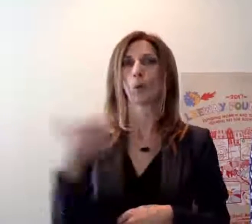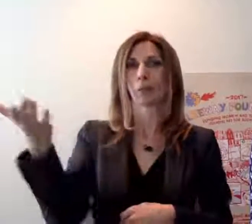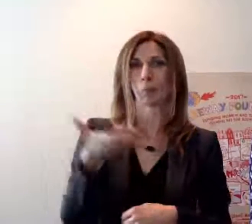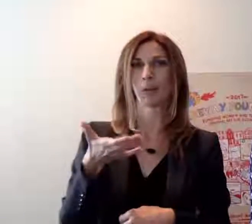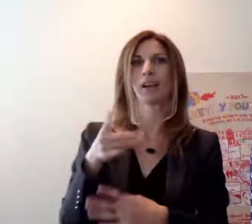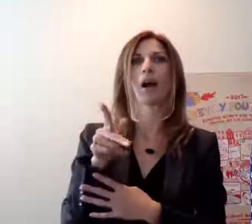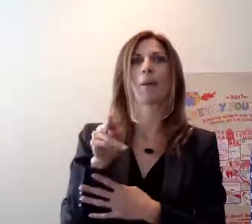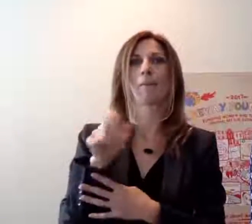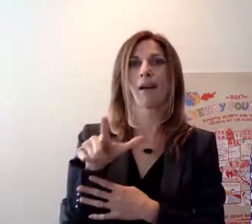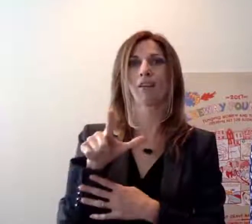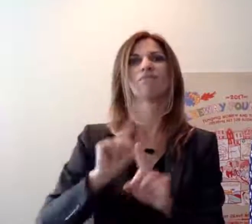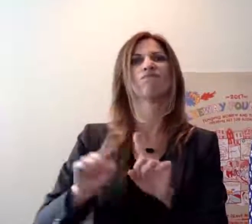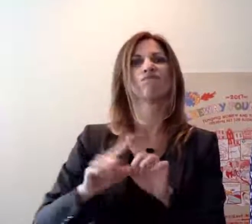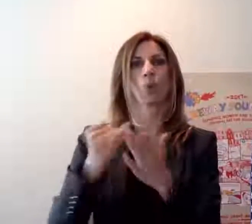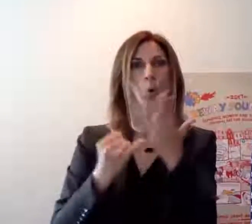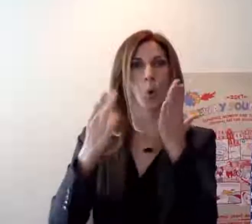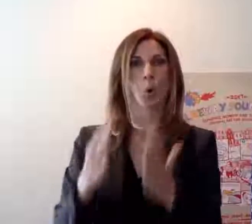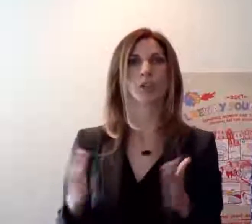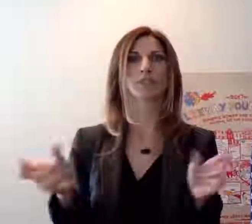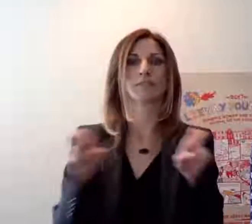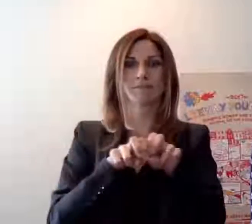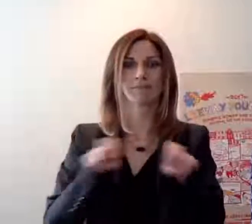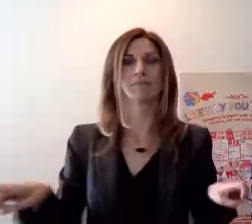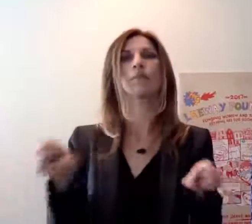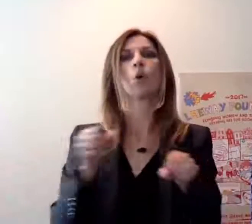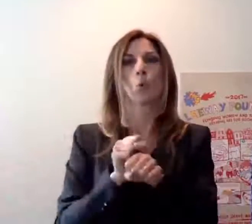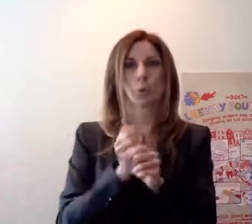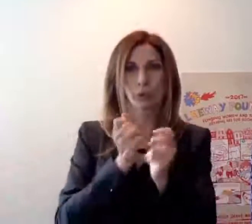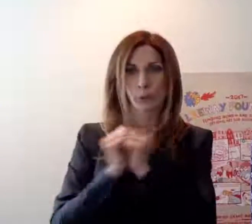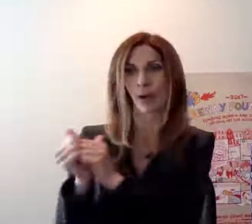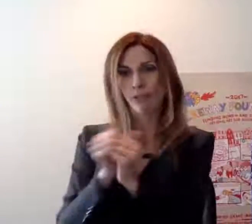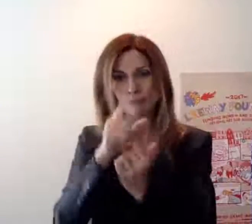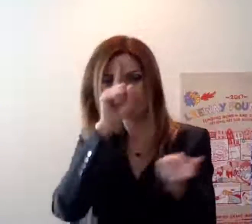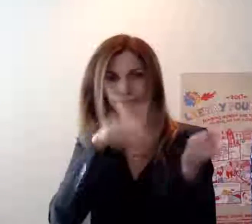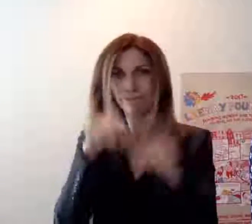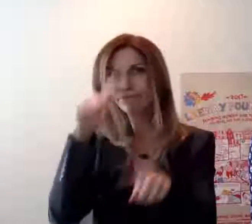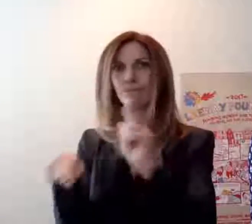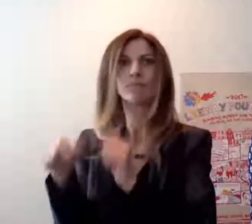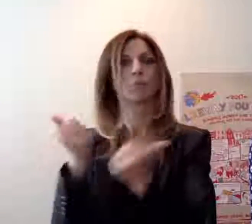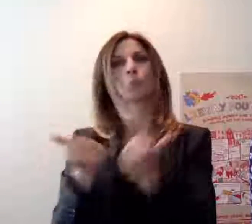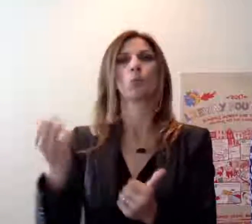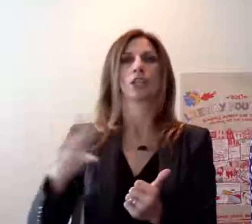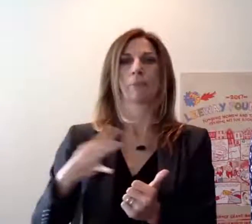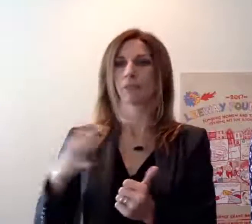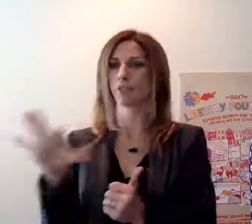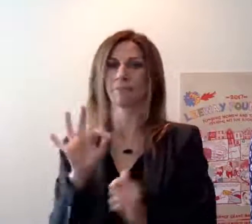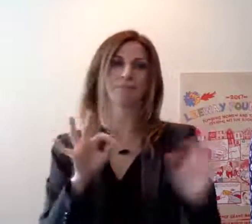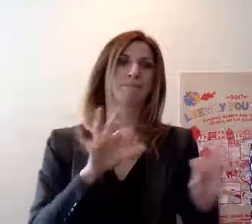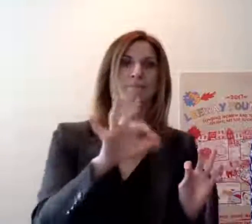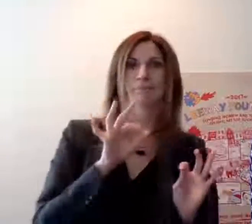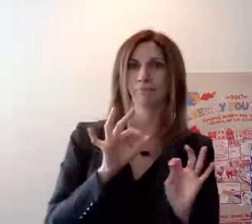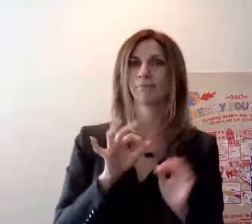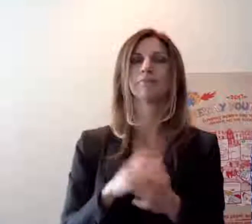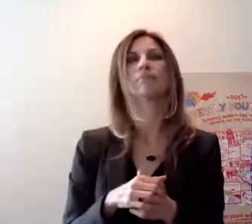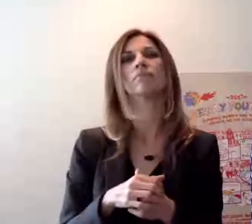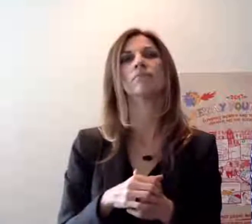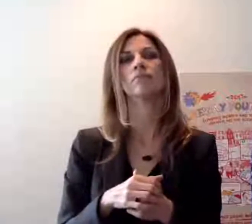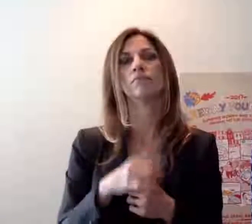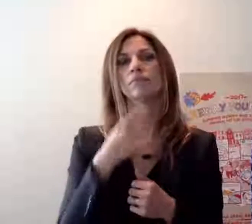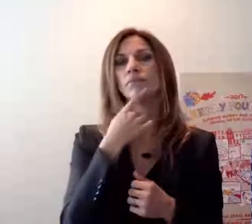of artists that work together through a consensus process to make the decisions about the applications. For